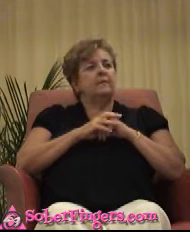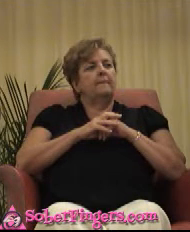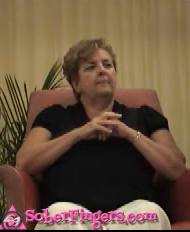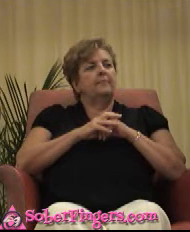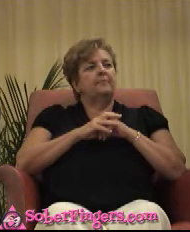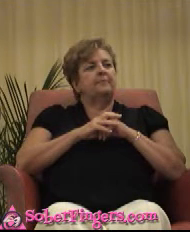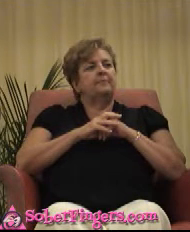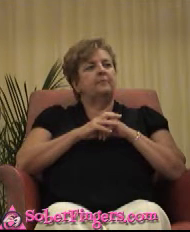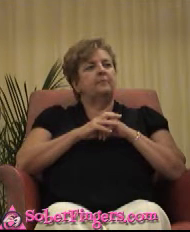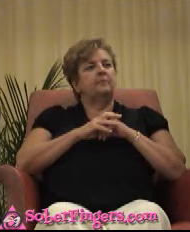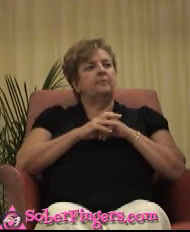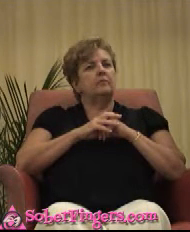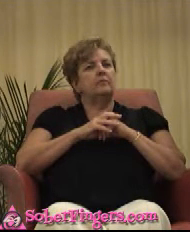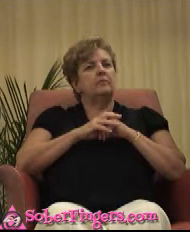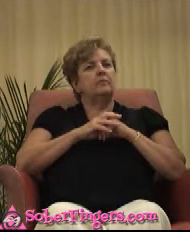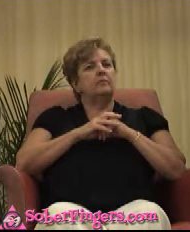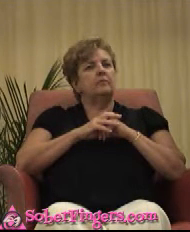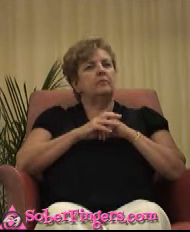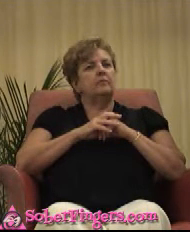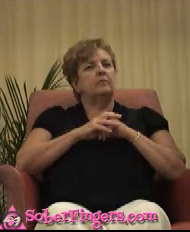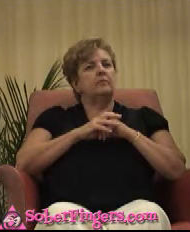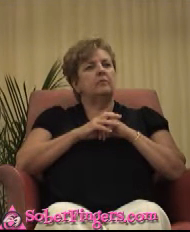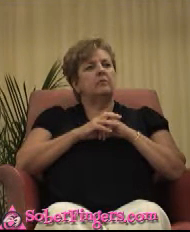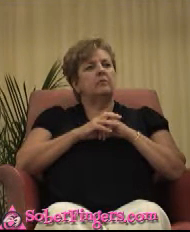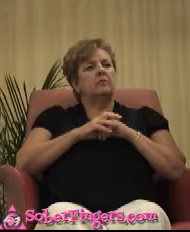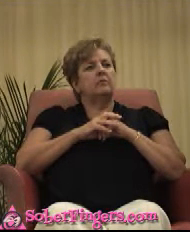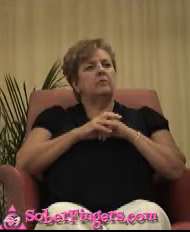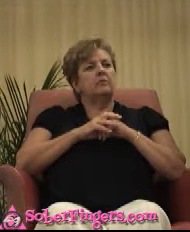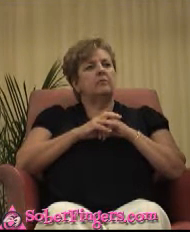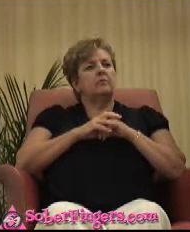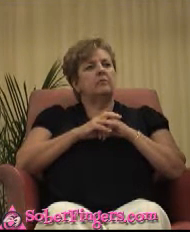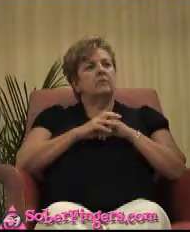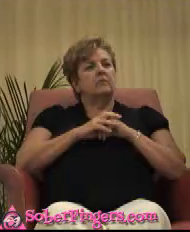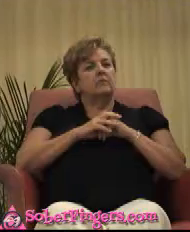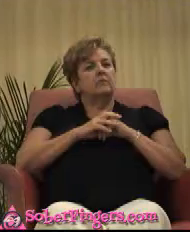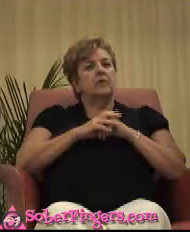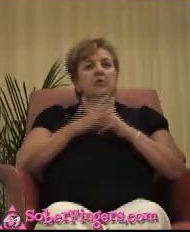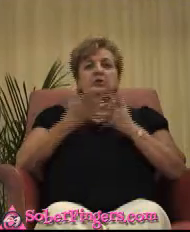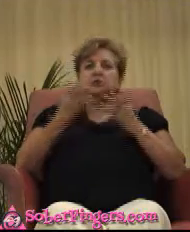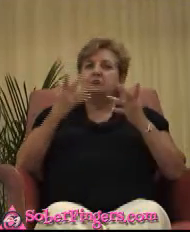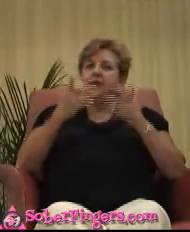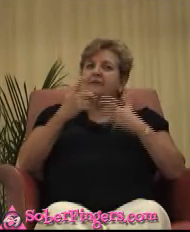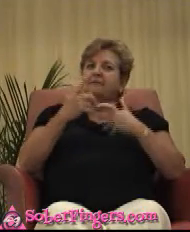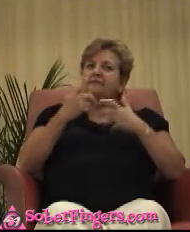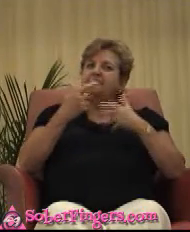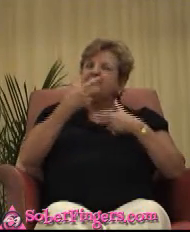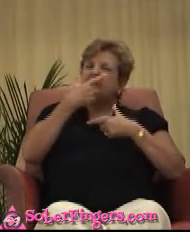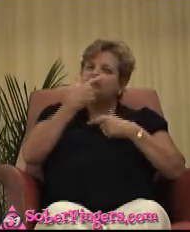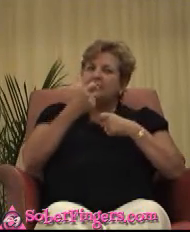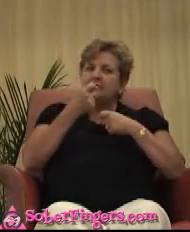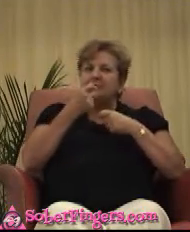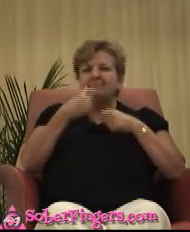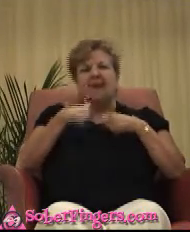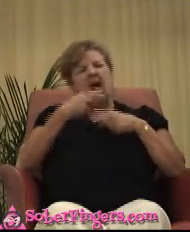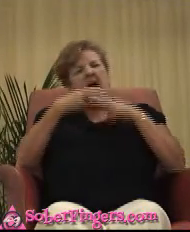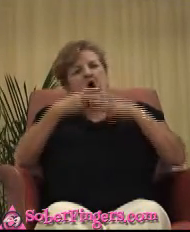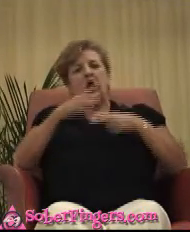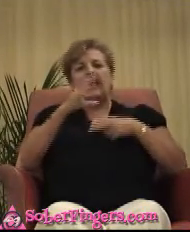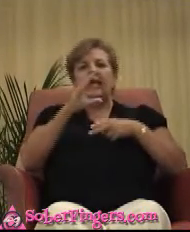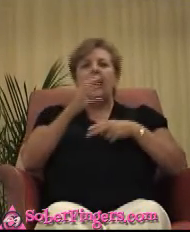they had no real significance. They were what I call colorful. And that was I was proud of a lot of